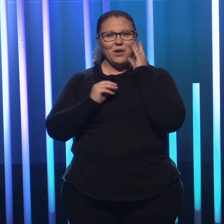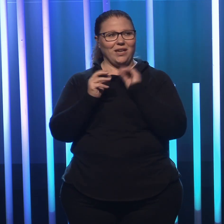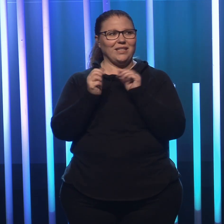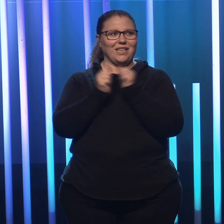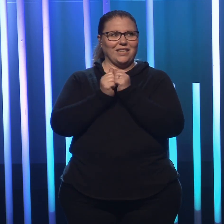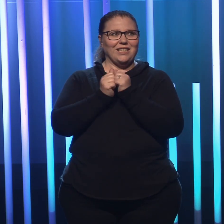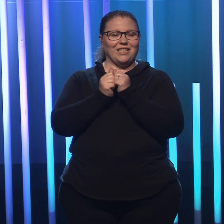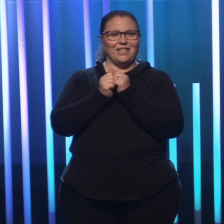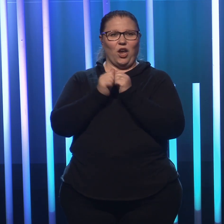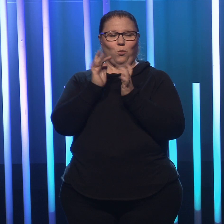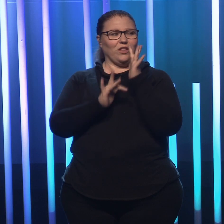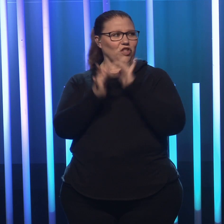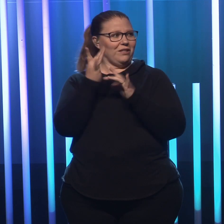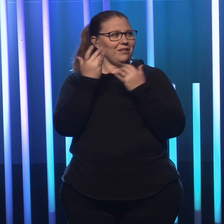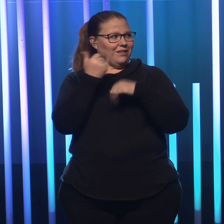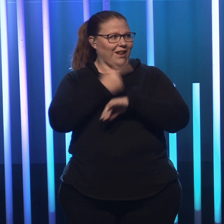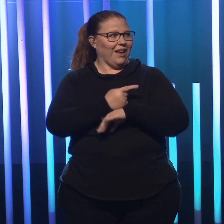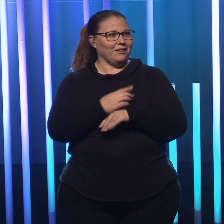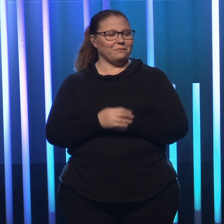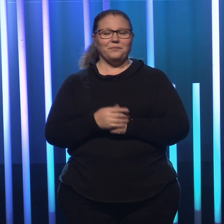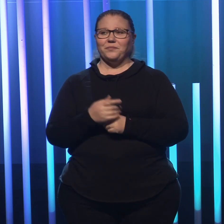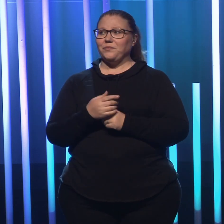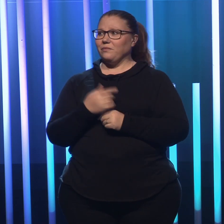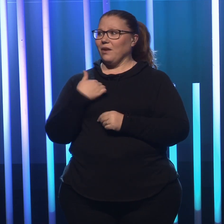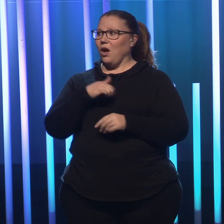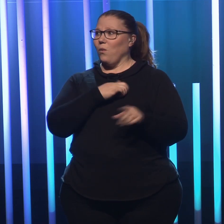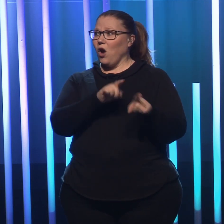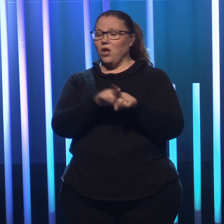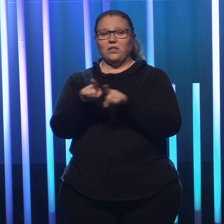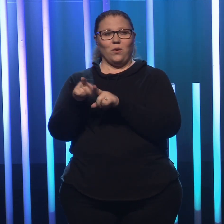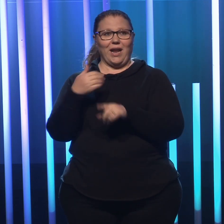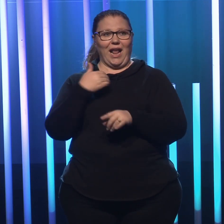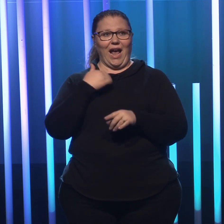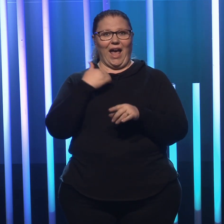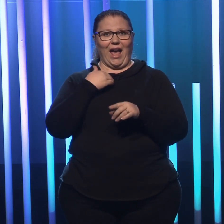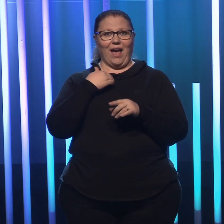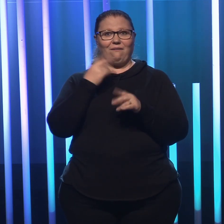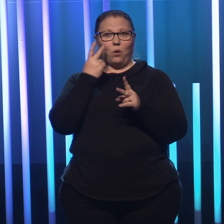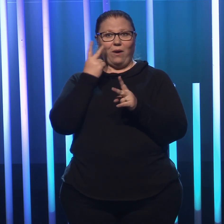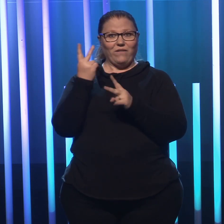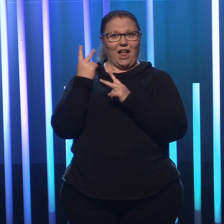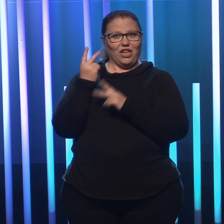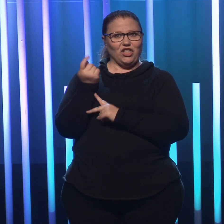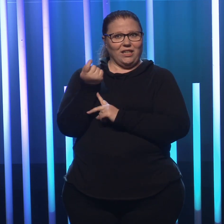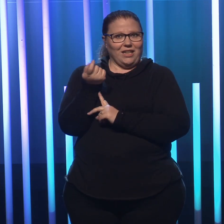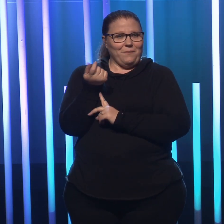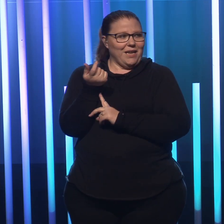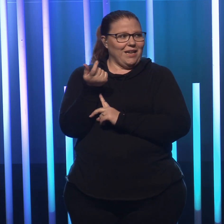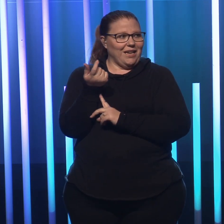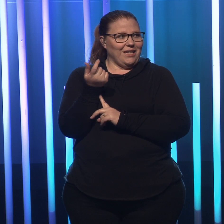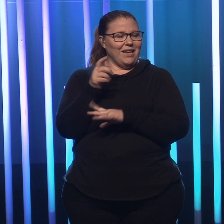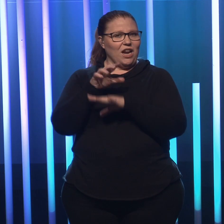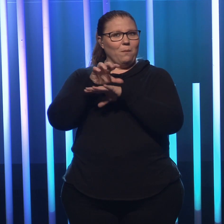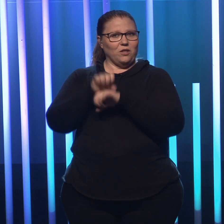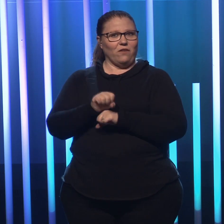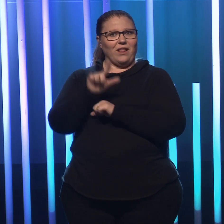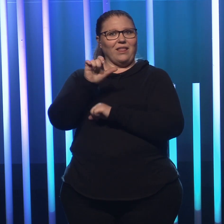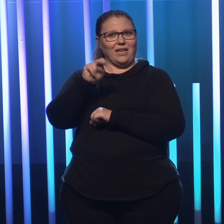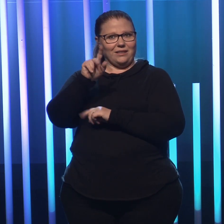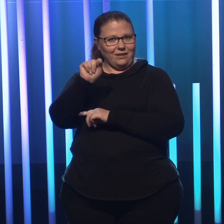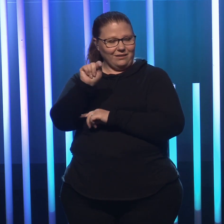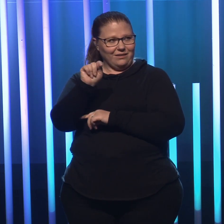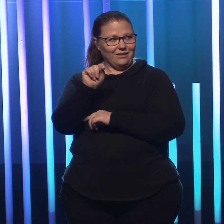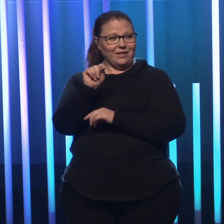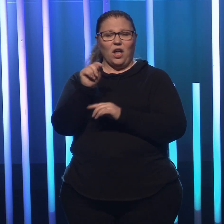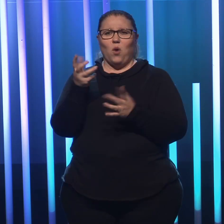with him today. We're also going to have a reflection in a minute in observance of Lent. And Lent